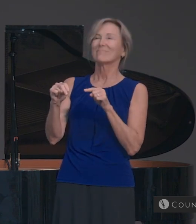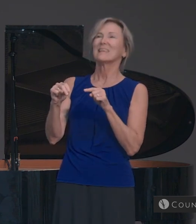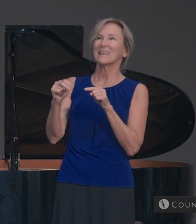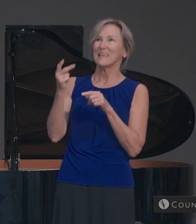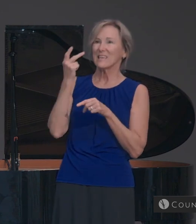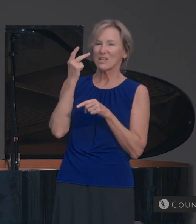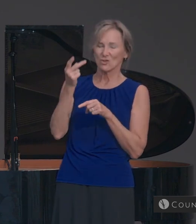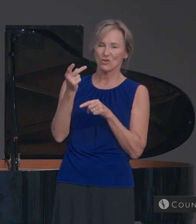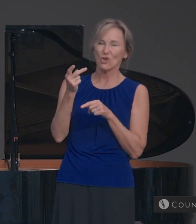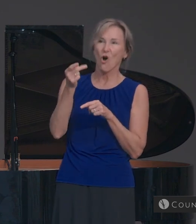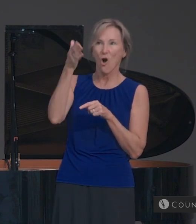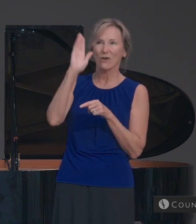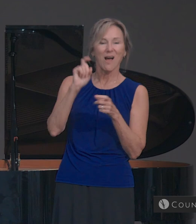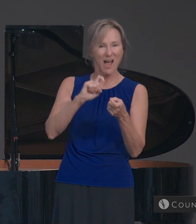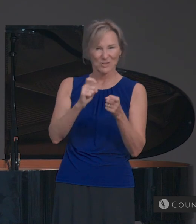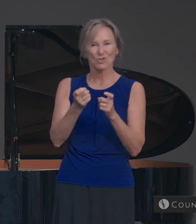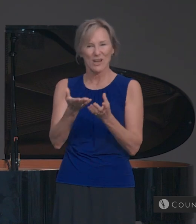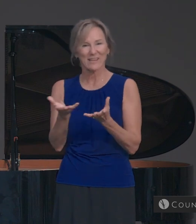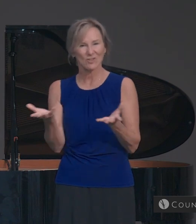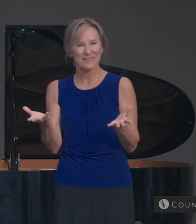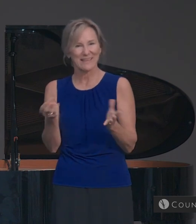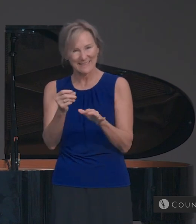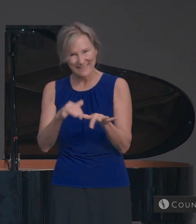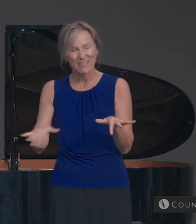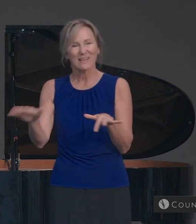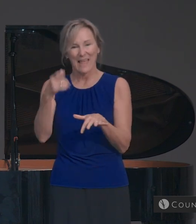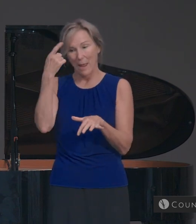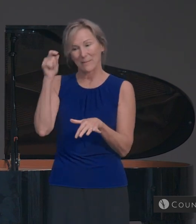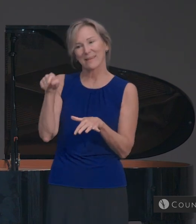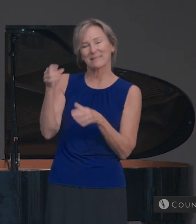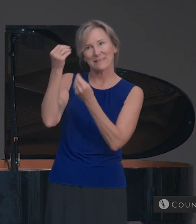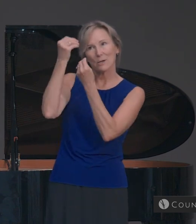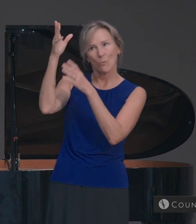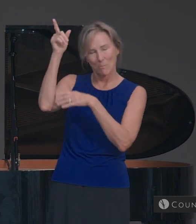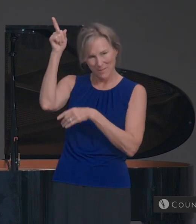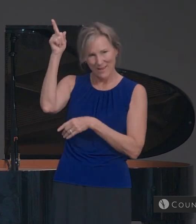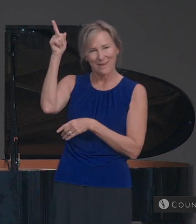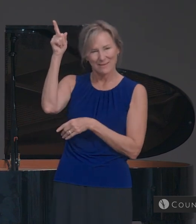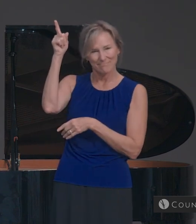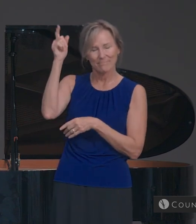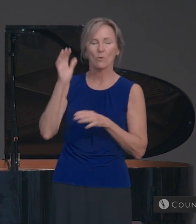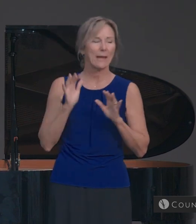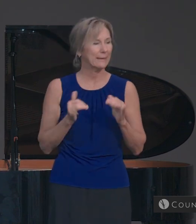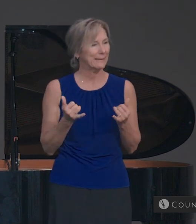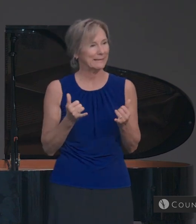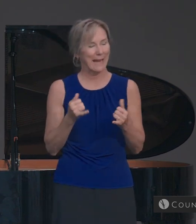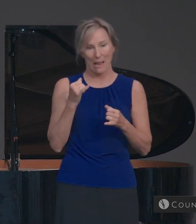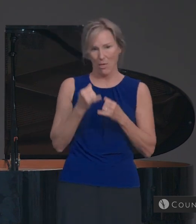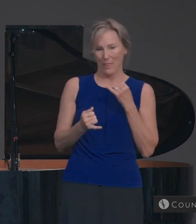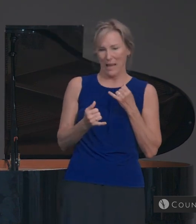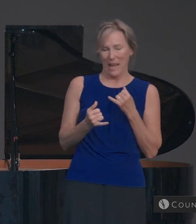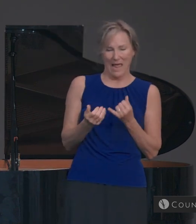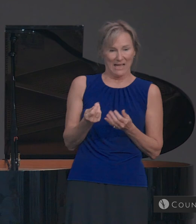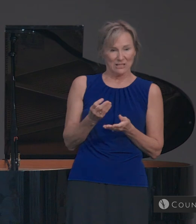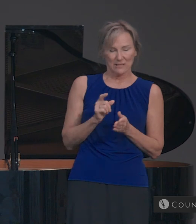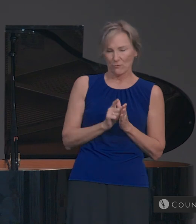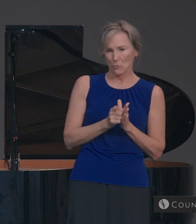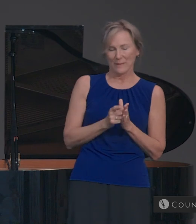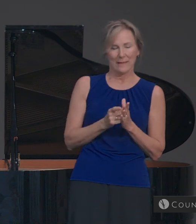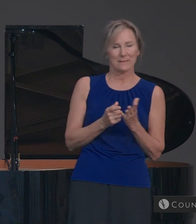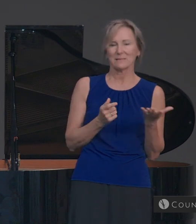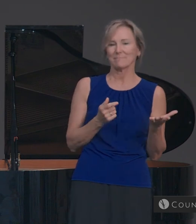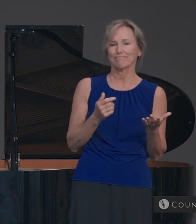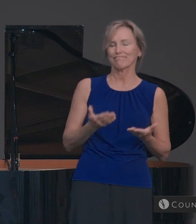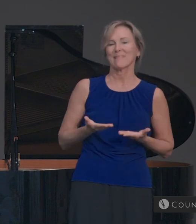saw reform. I think we could. Now, based on this poem, in the last few minutes that I have, I'd like to draw